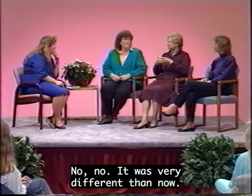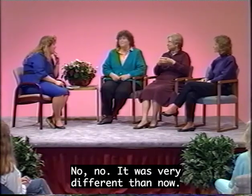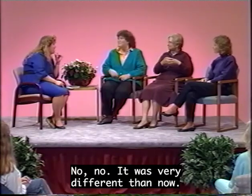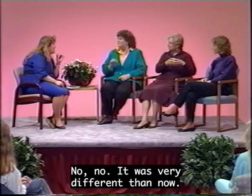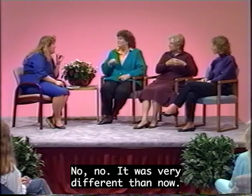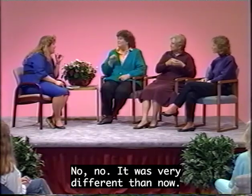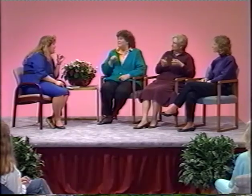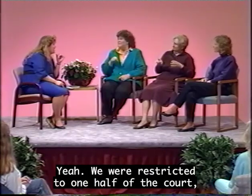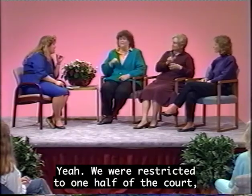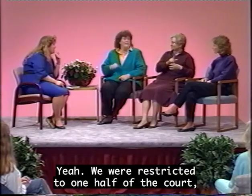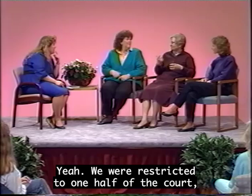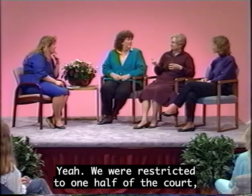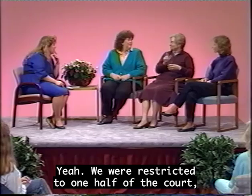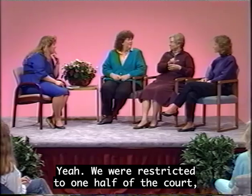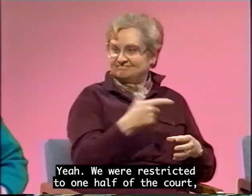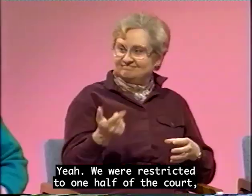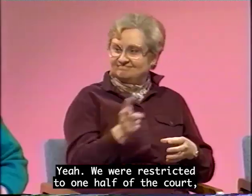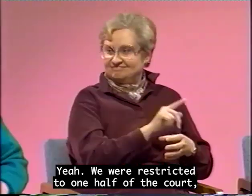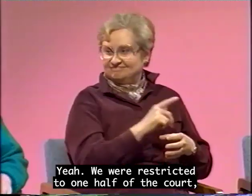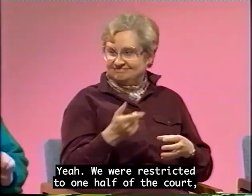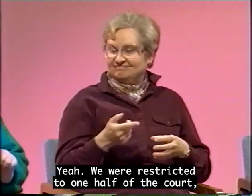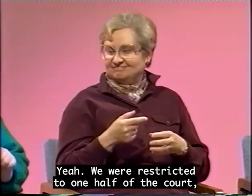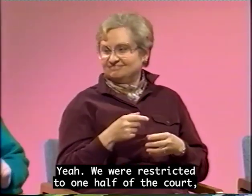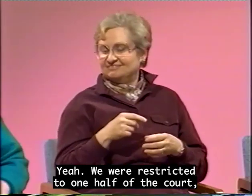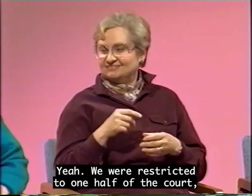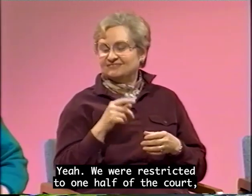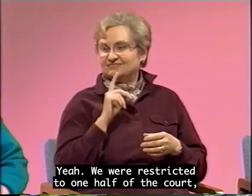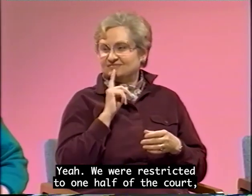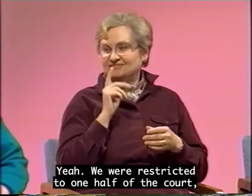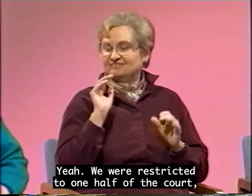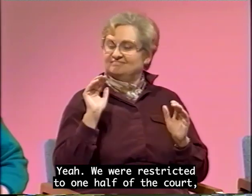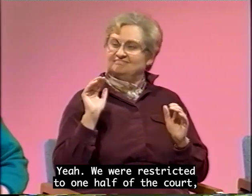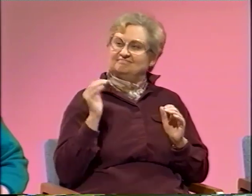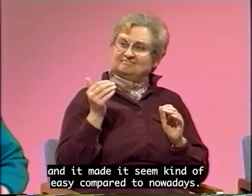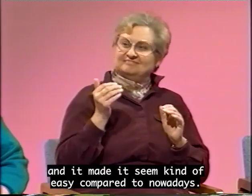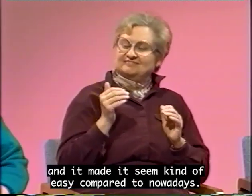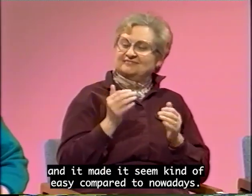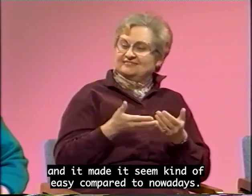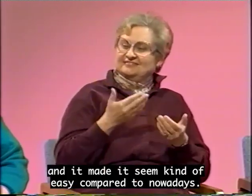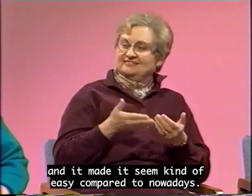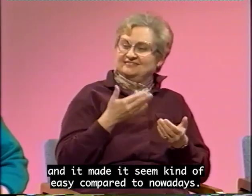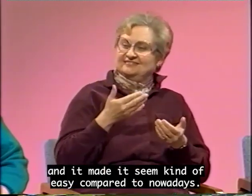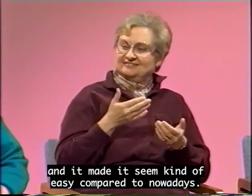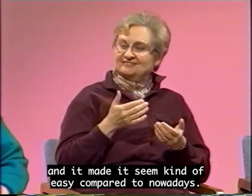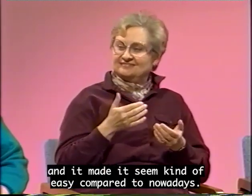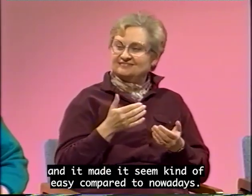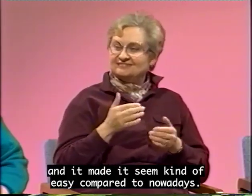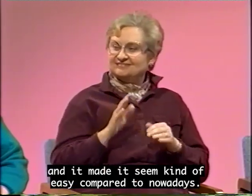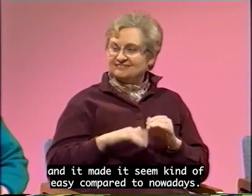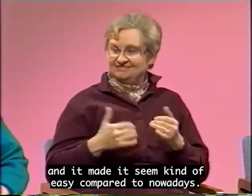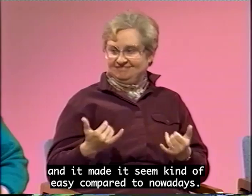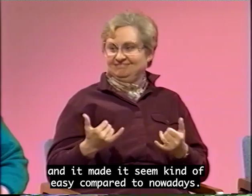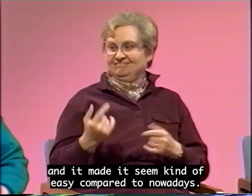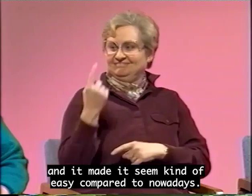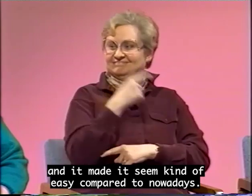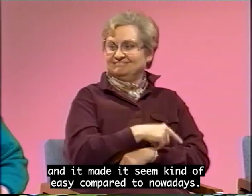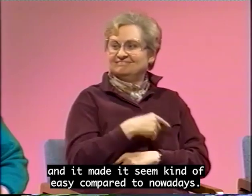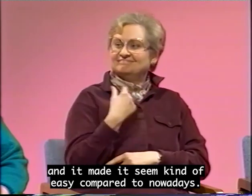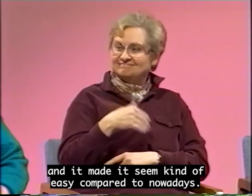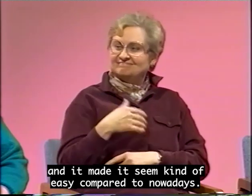than now. Oh. We were restricted to one half of the court. And it made it seem kind of easy